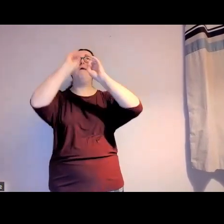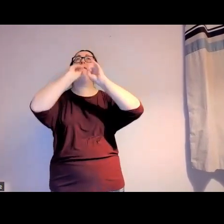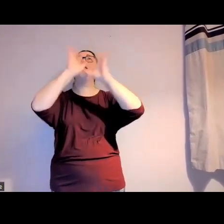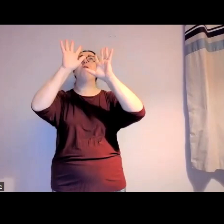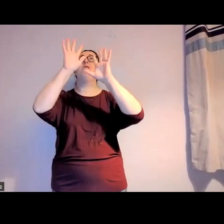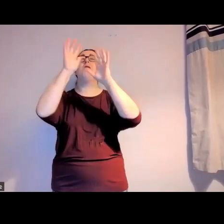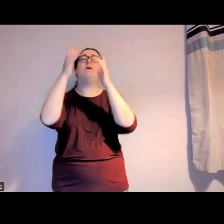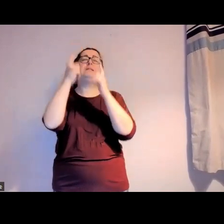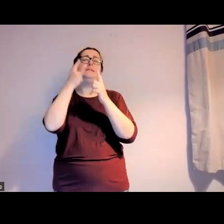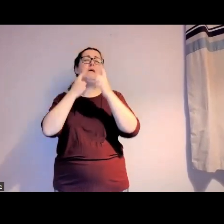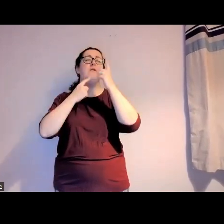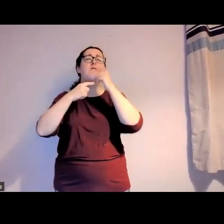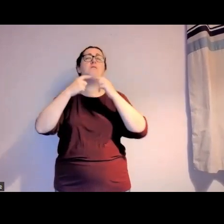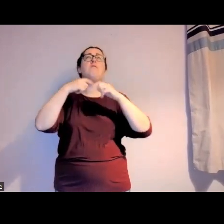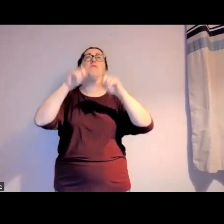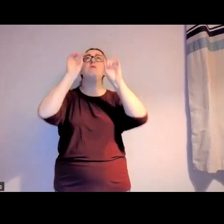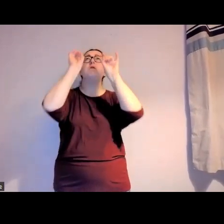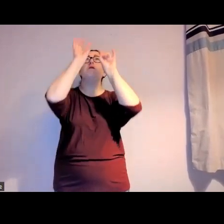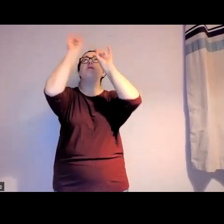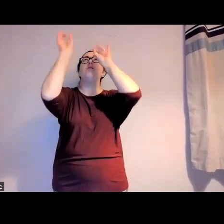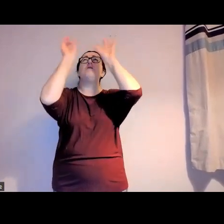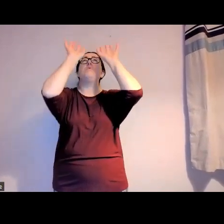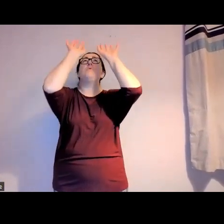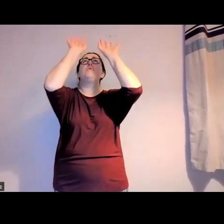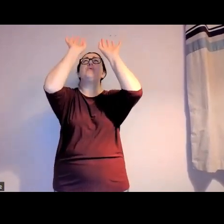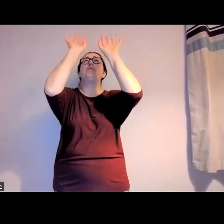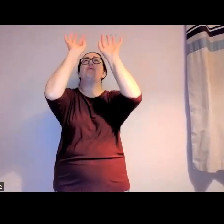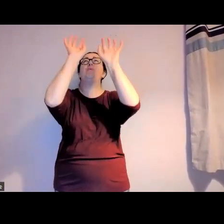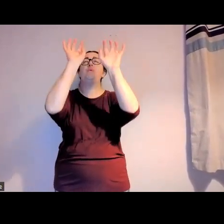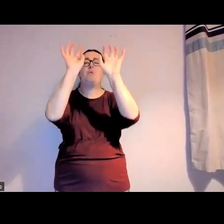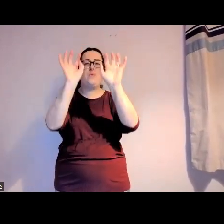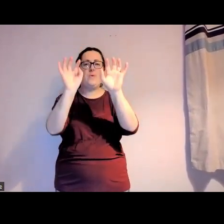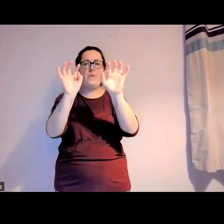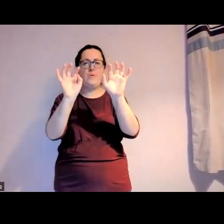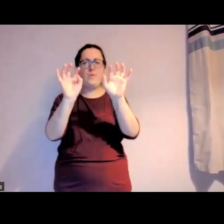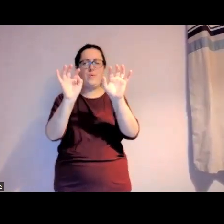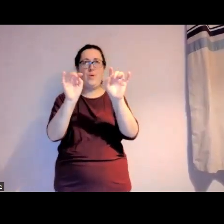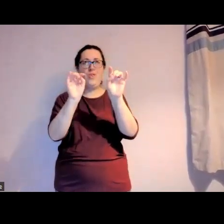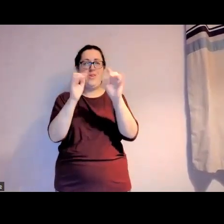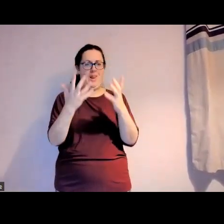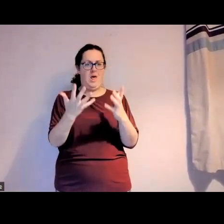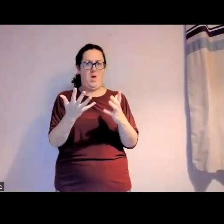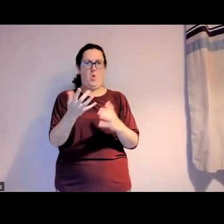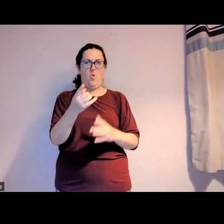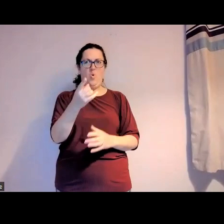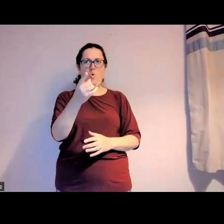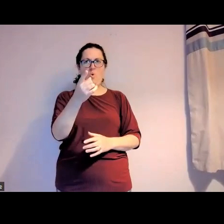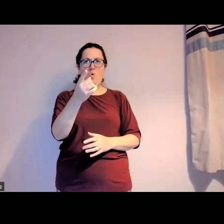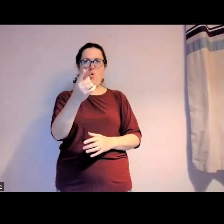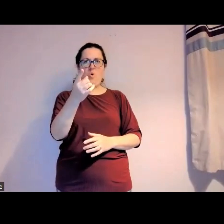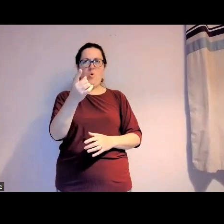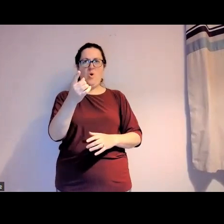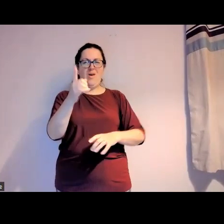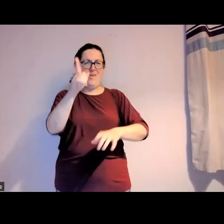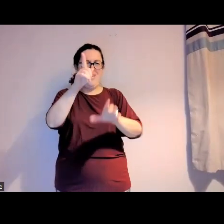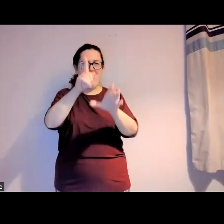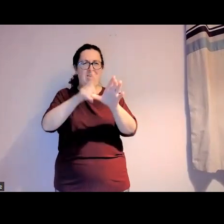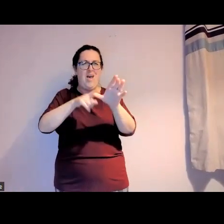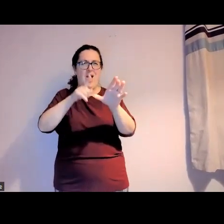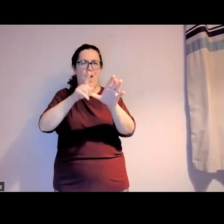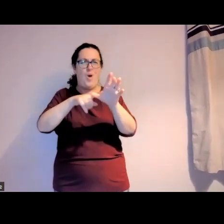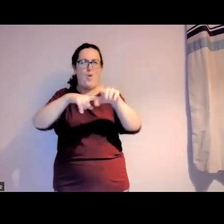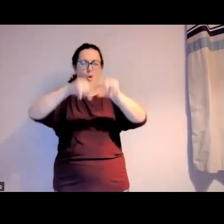tiny teardrops of twinkling stars. Now, there, pale yellow ribbons